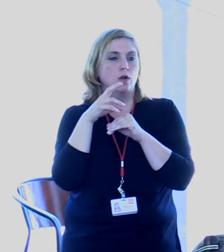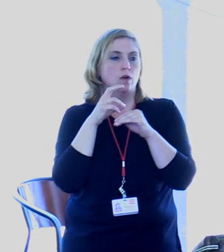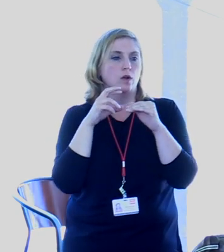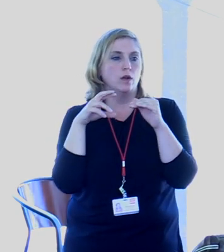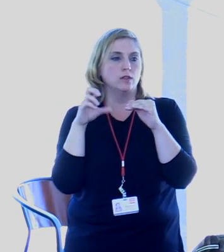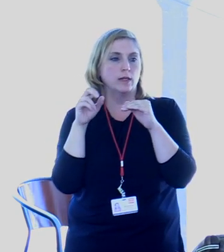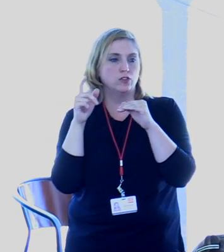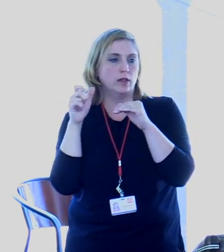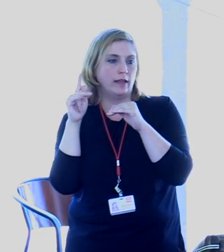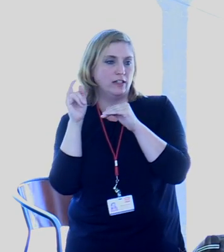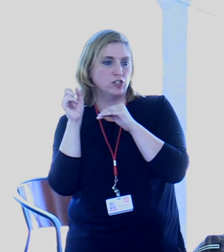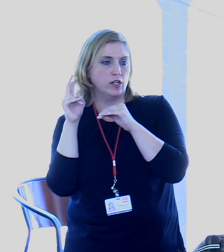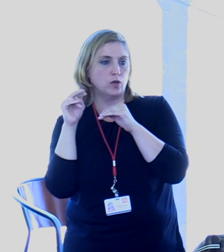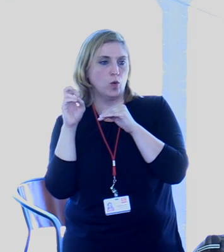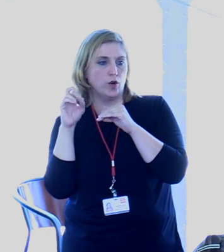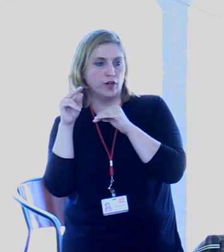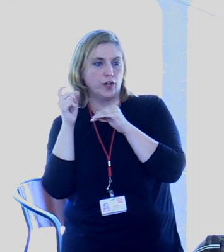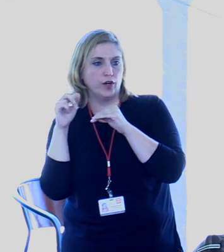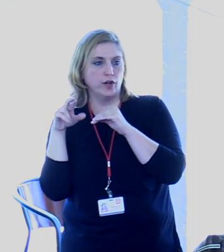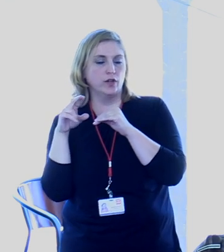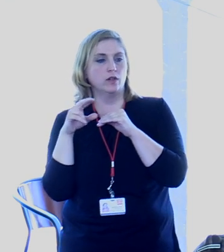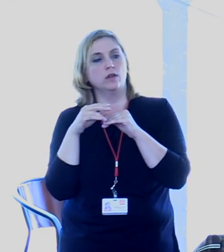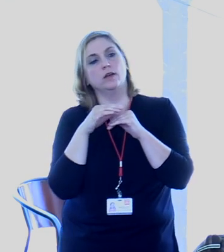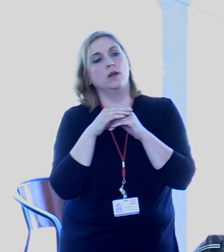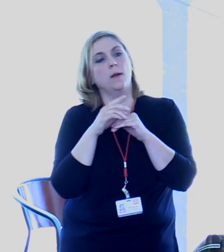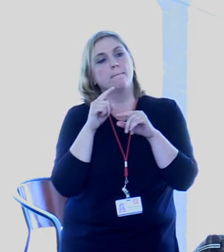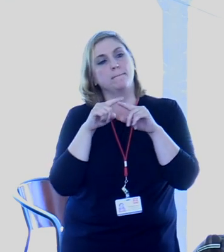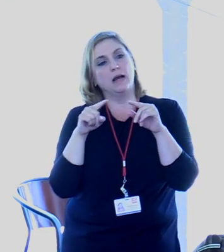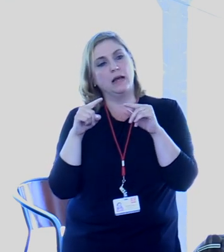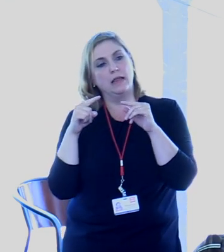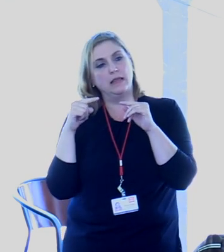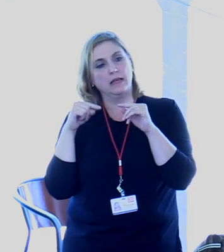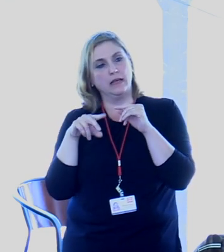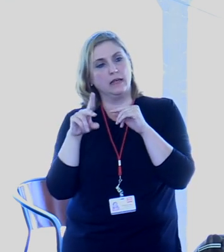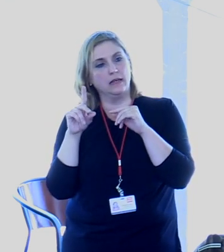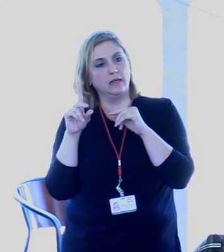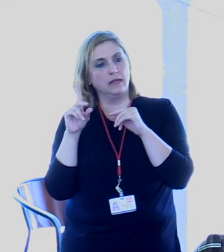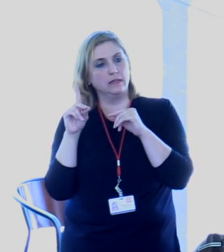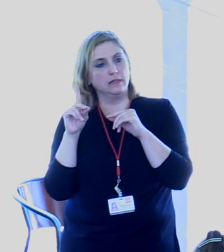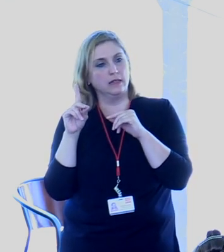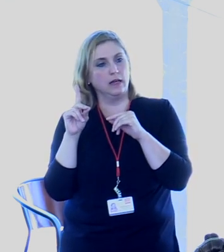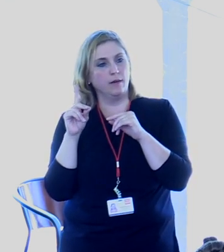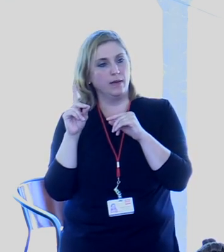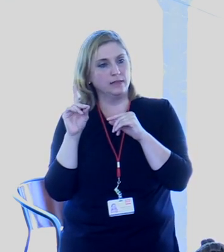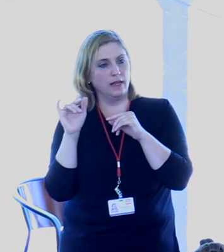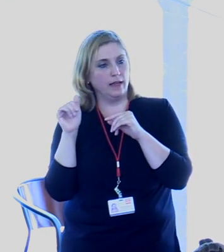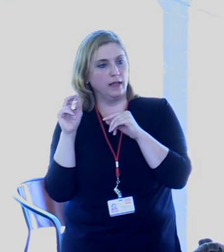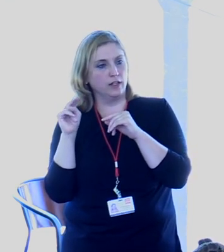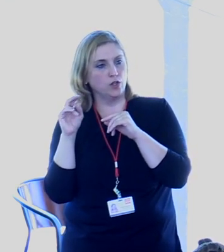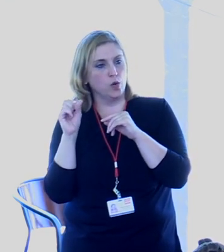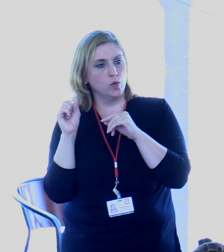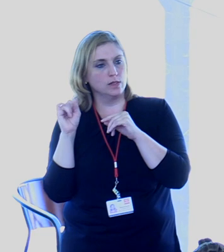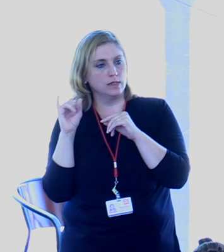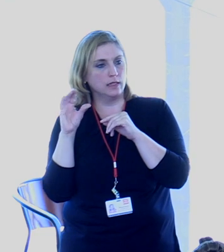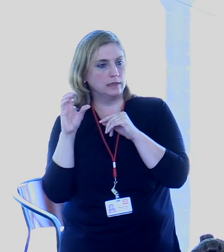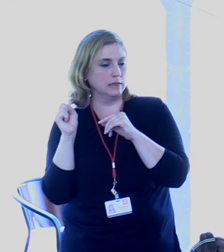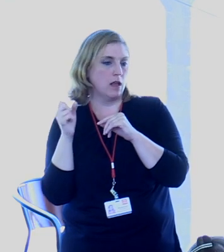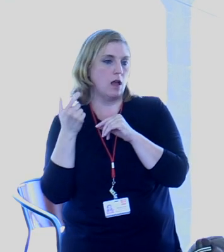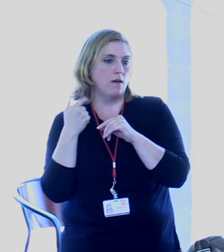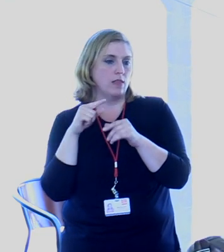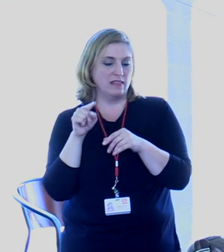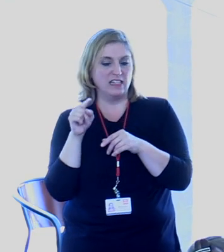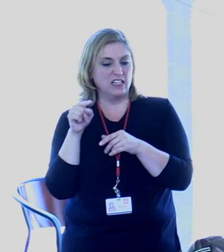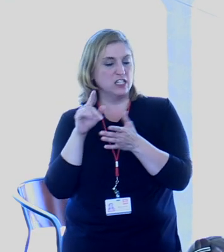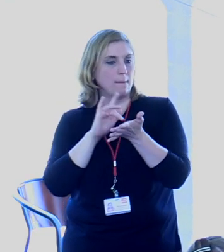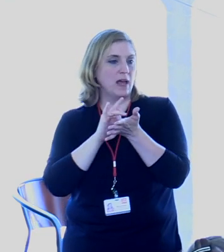longer speculation ordered towards the practical, but it's the actual diagnosis of a situation. Okay, this is the